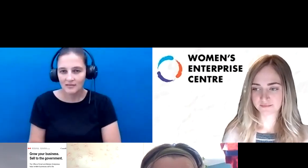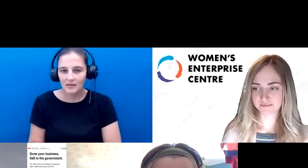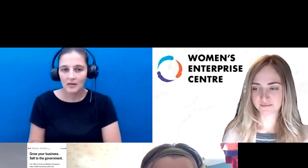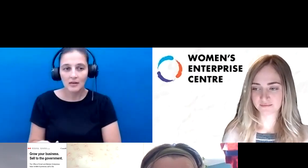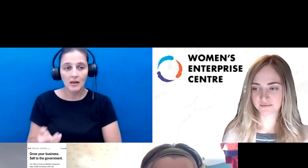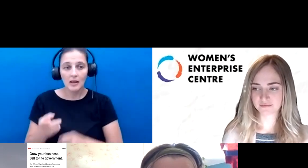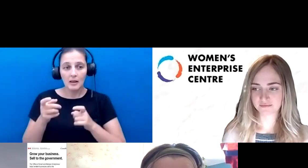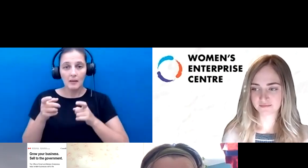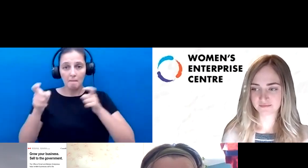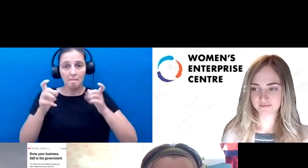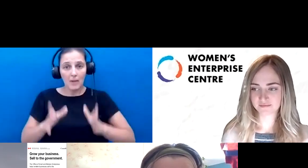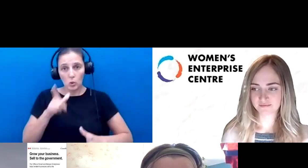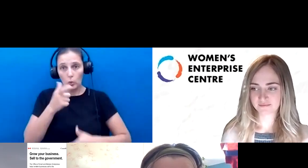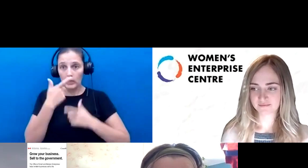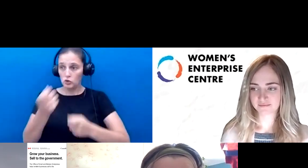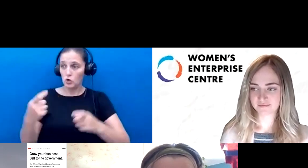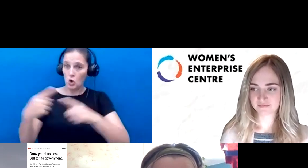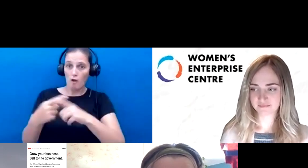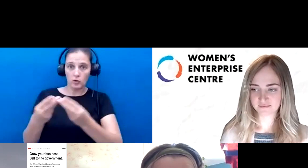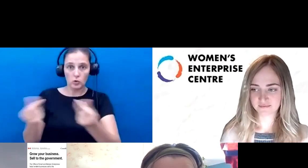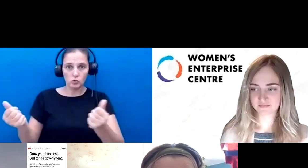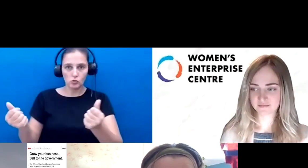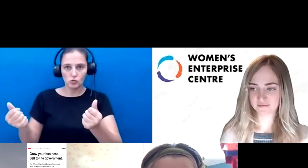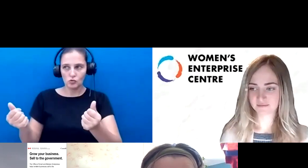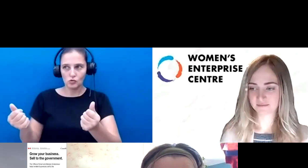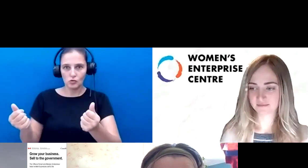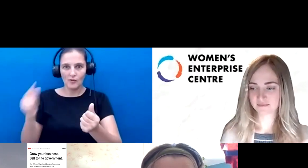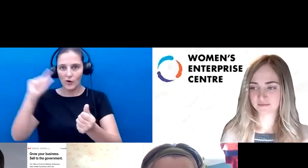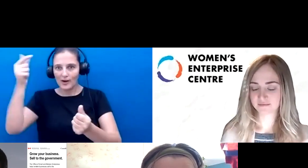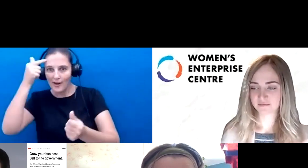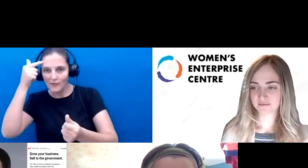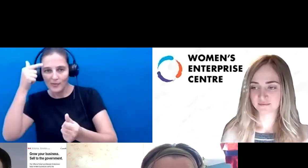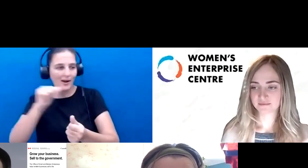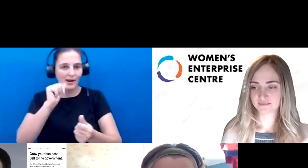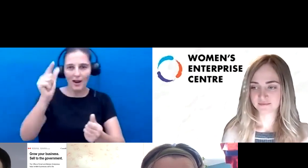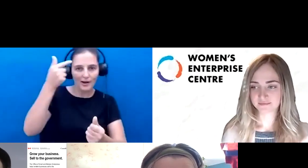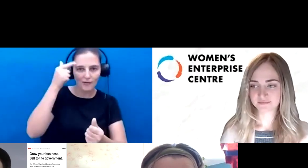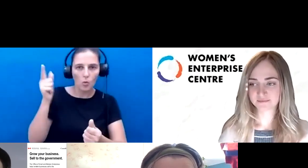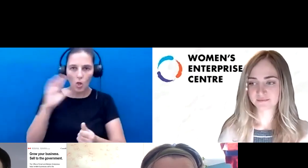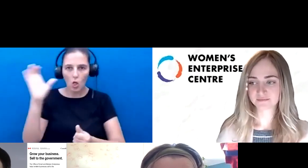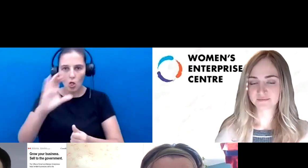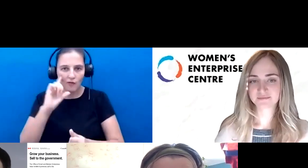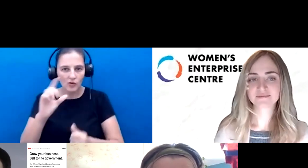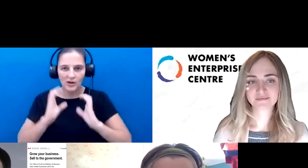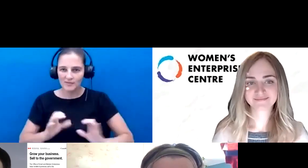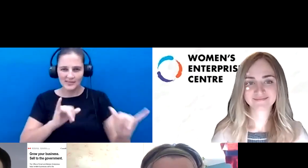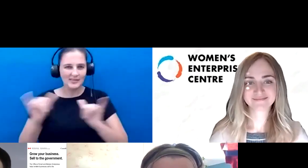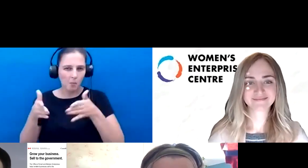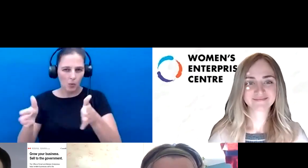services the same way that any other customer might be. Anne, did you have something to jump in there with as